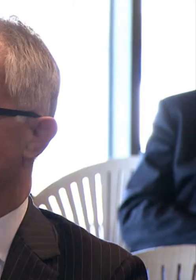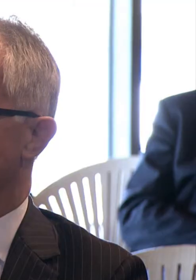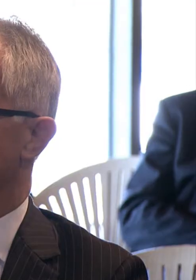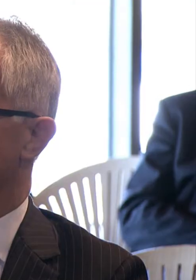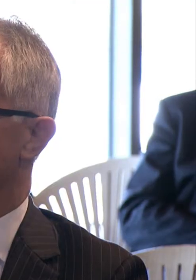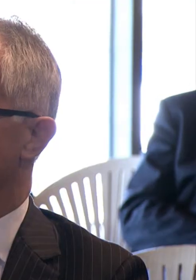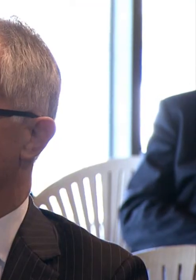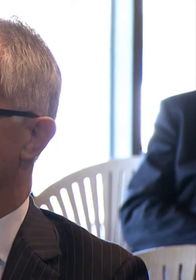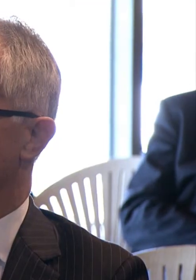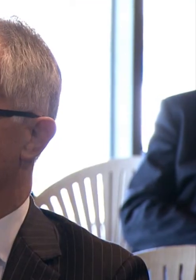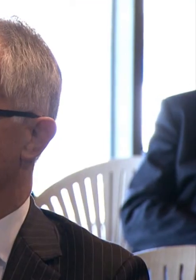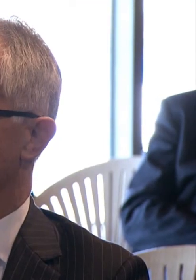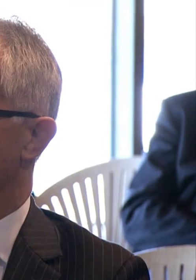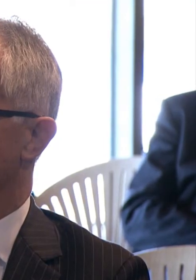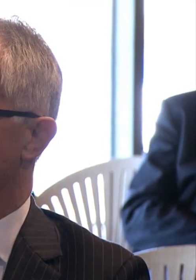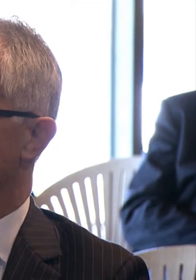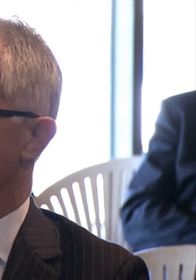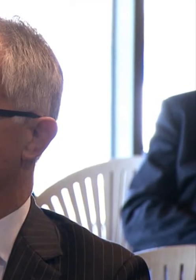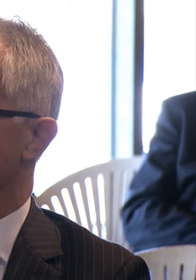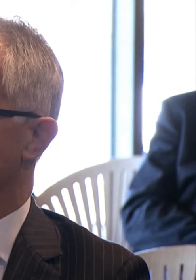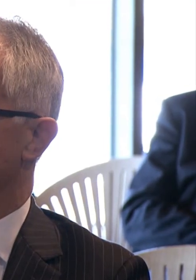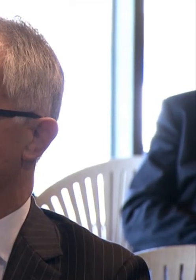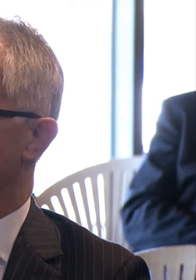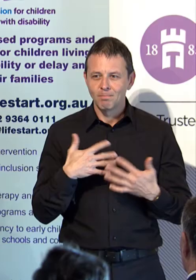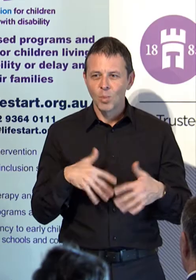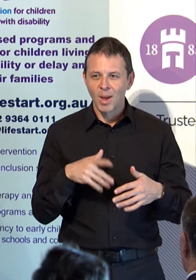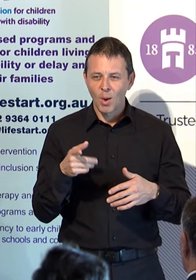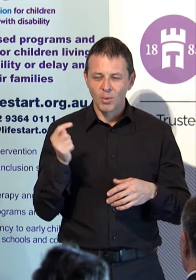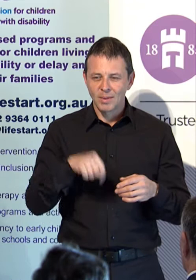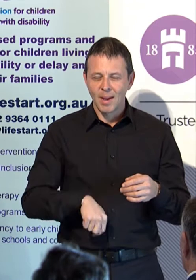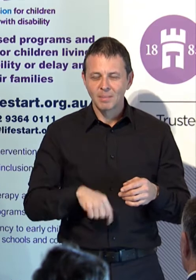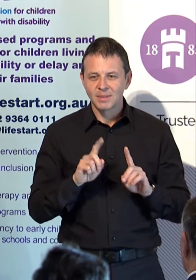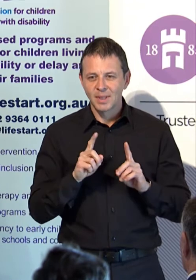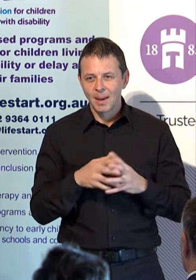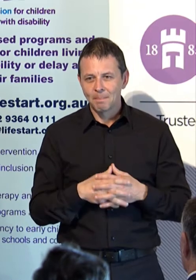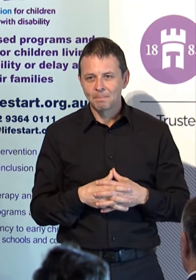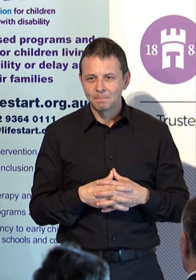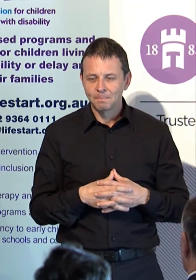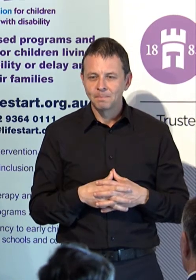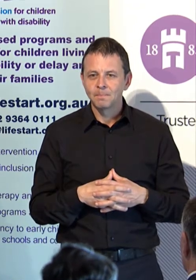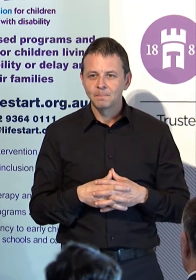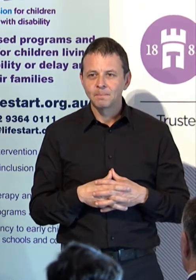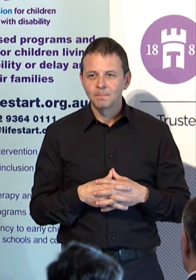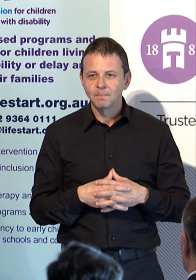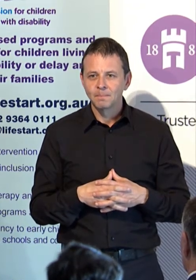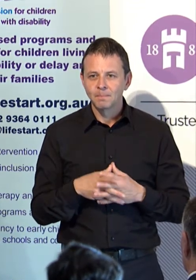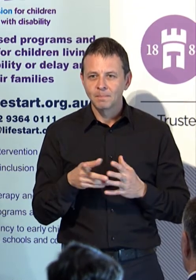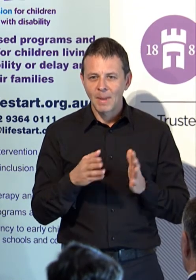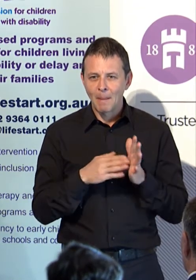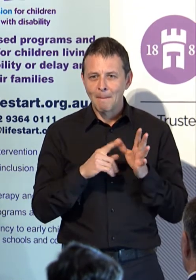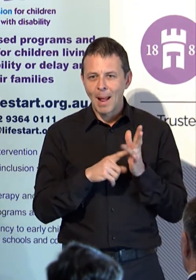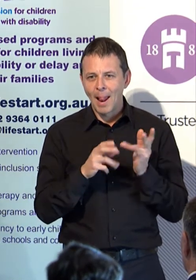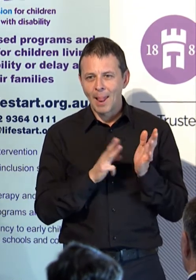Malcolm, we feel deeply privileged to have you here. By any measure, Malcolm is a